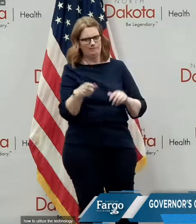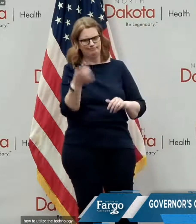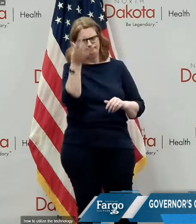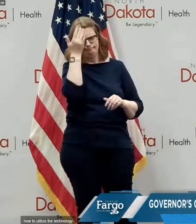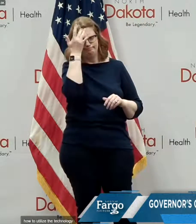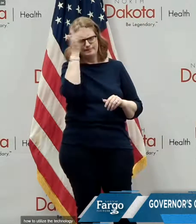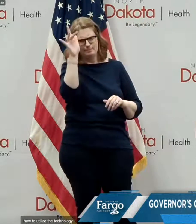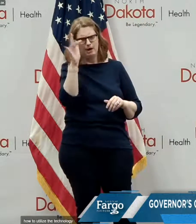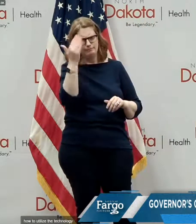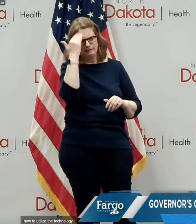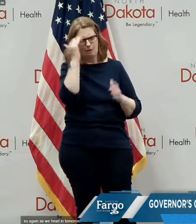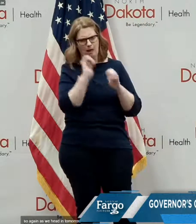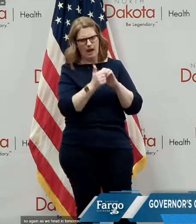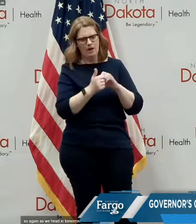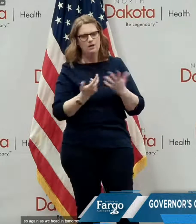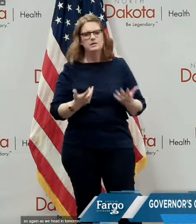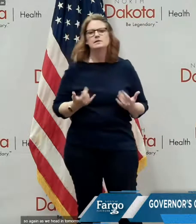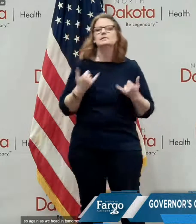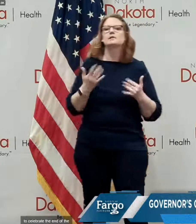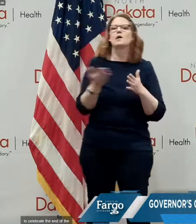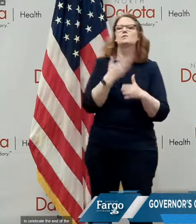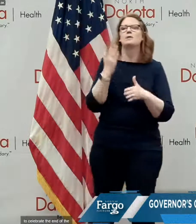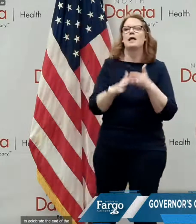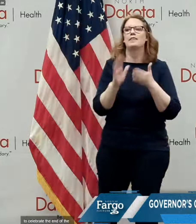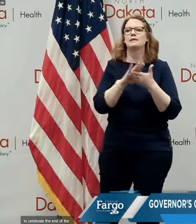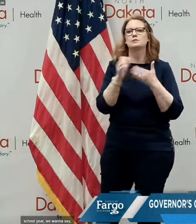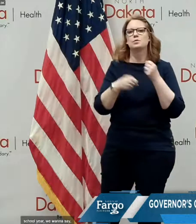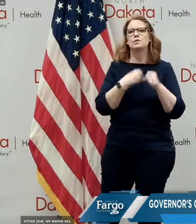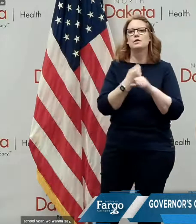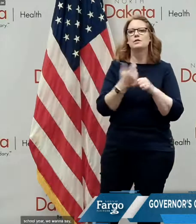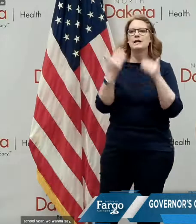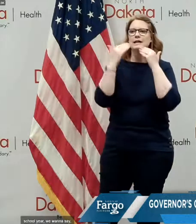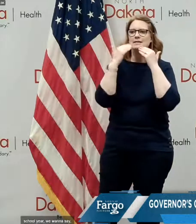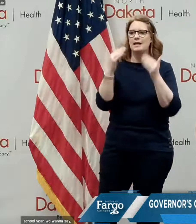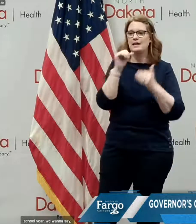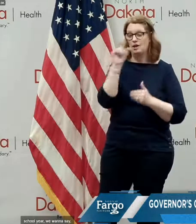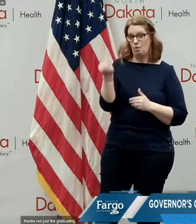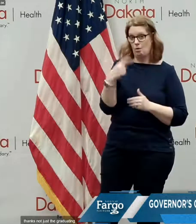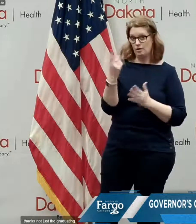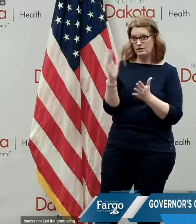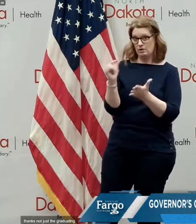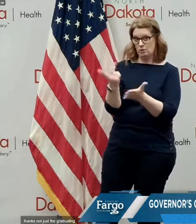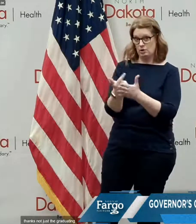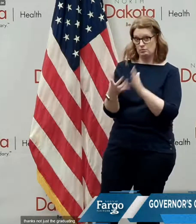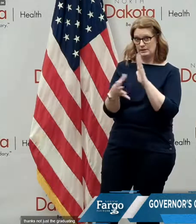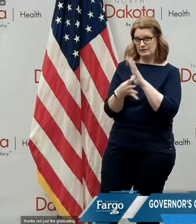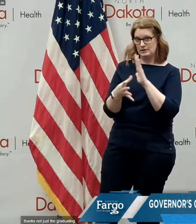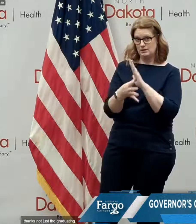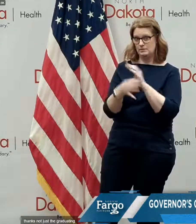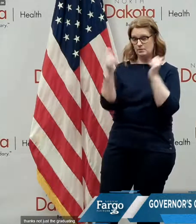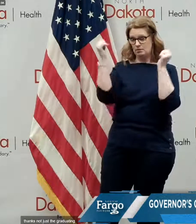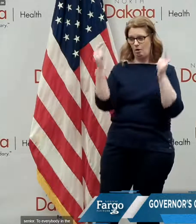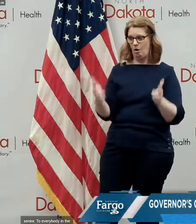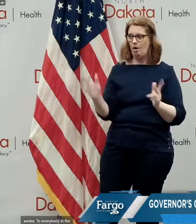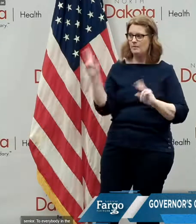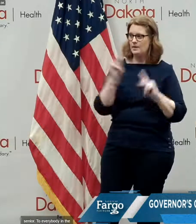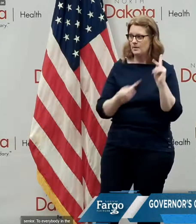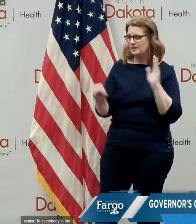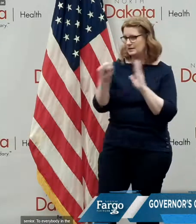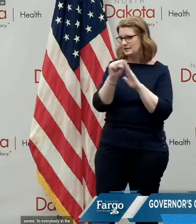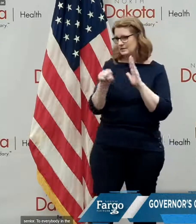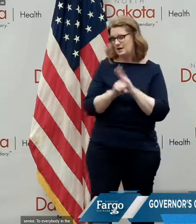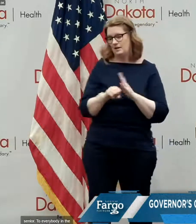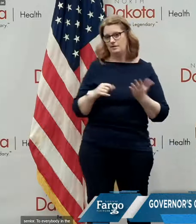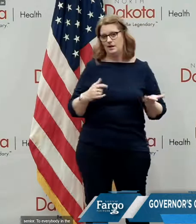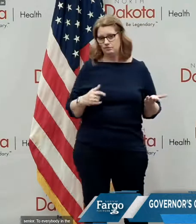tomorrow to celebrate the end of the school year, we want to say thanks, not just to the graduating seniors, but to everybody in the state who made this